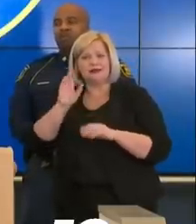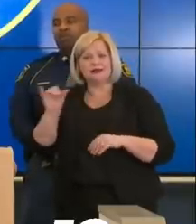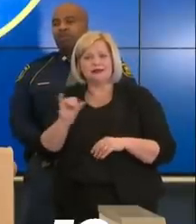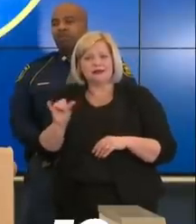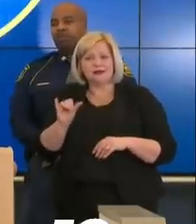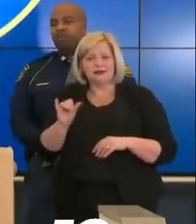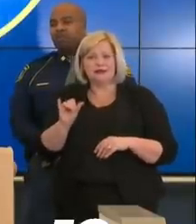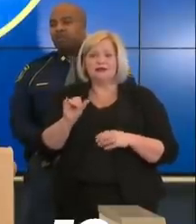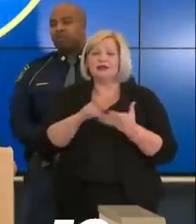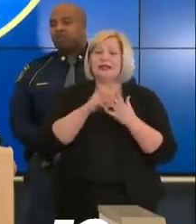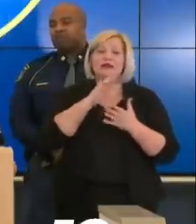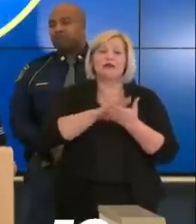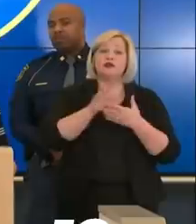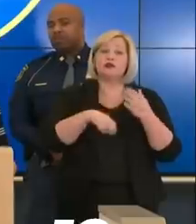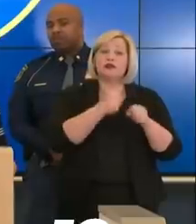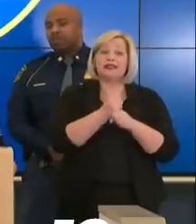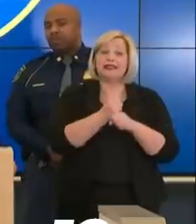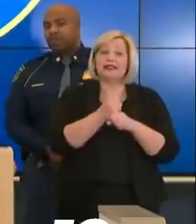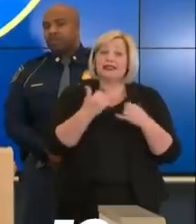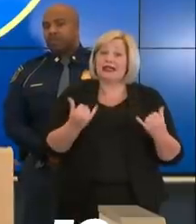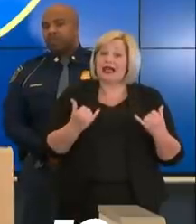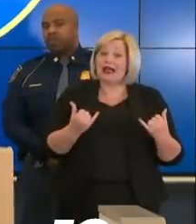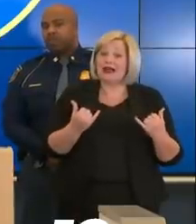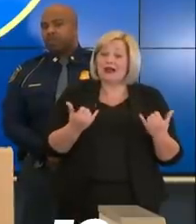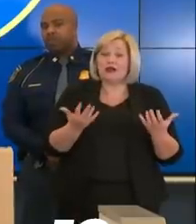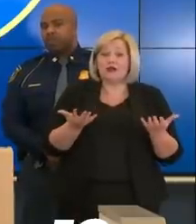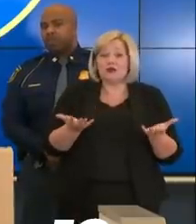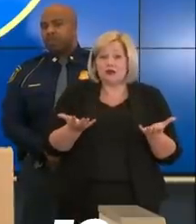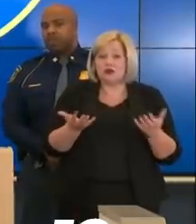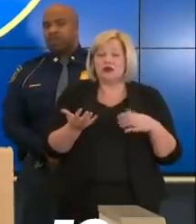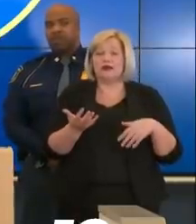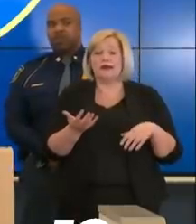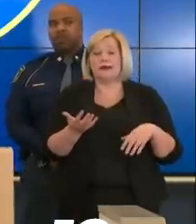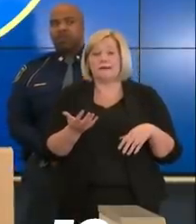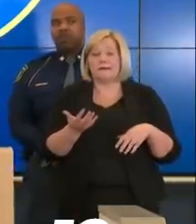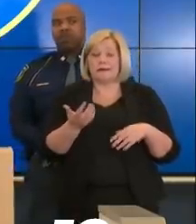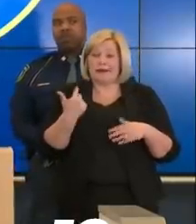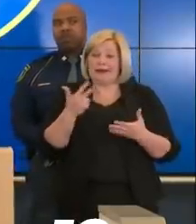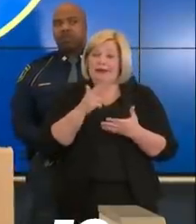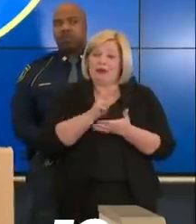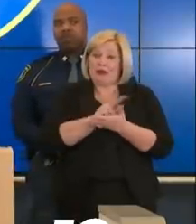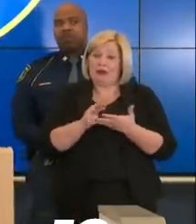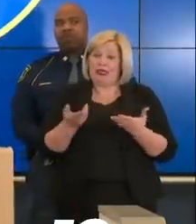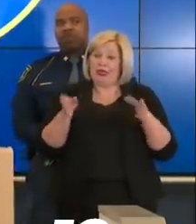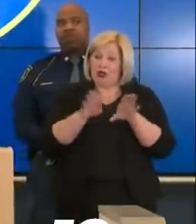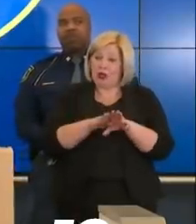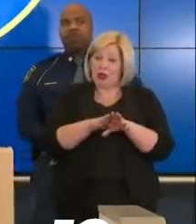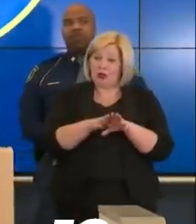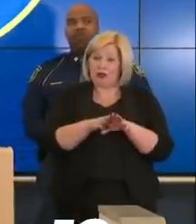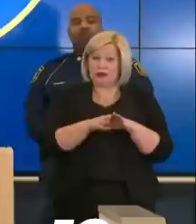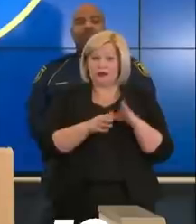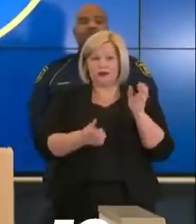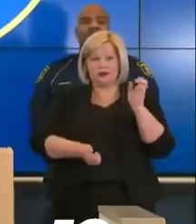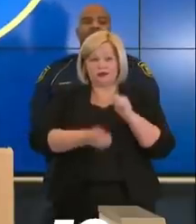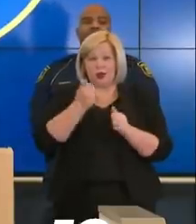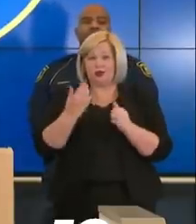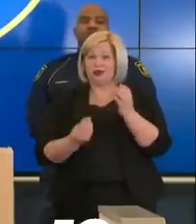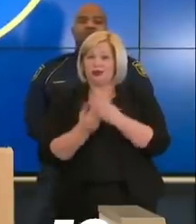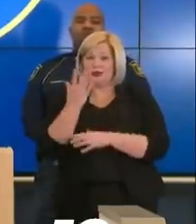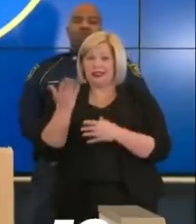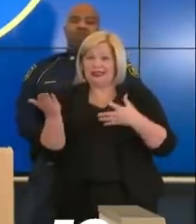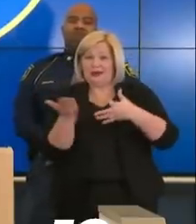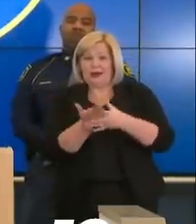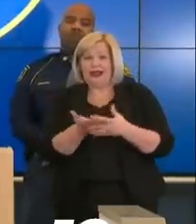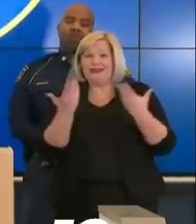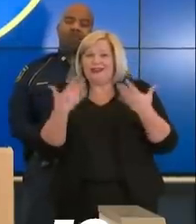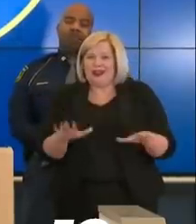this means in terms of a school year at this juncture, this 3-week closure lines up with the vast majority of spring breaks that are